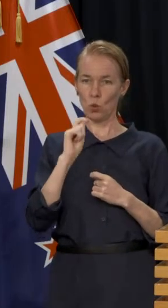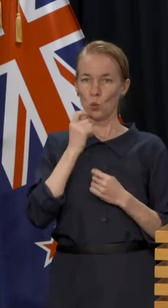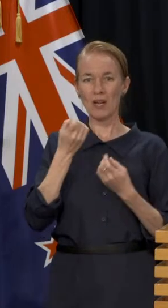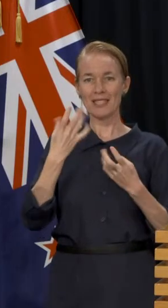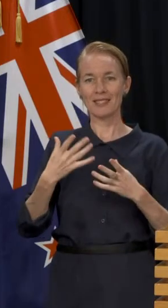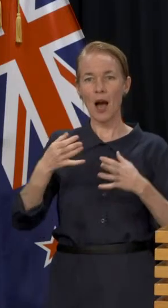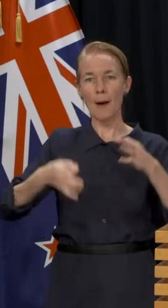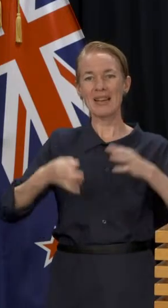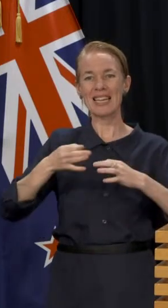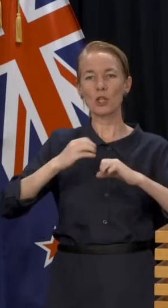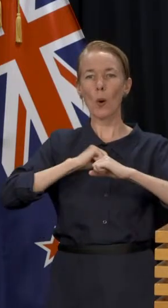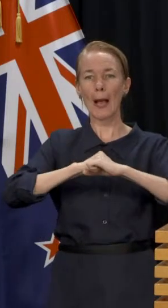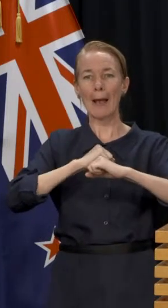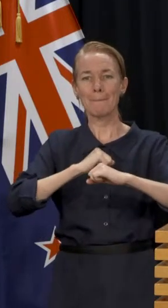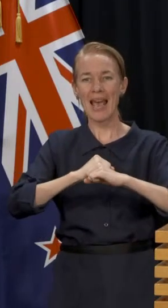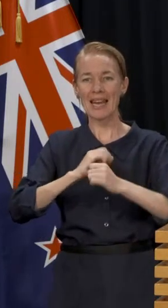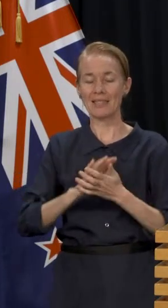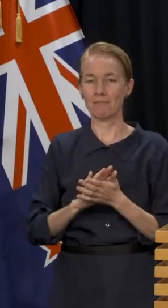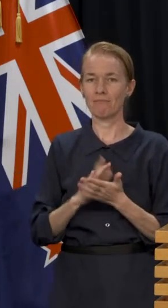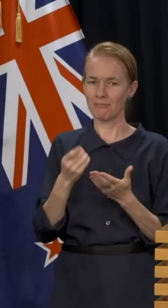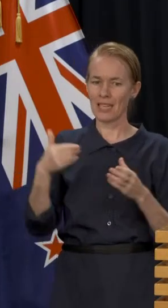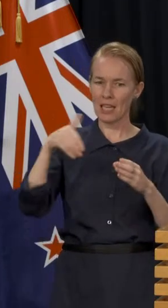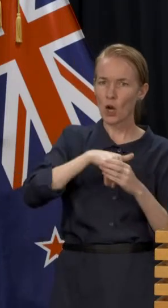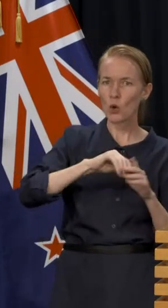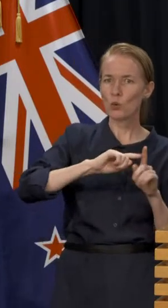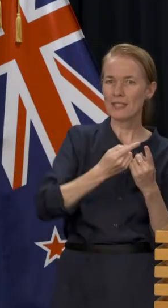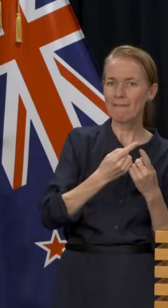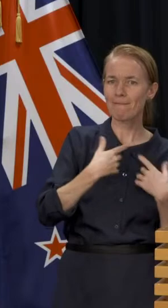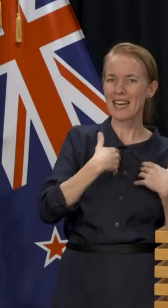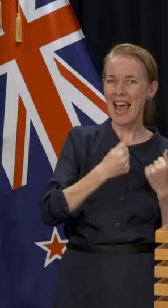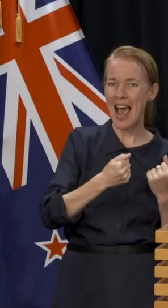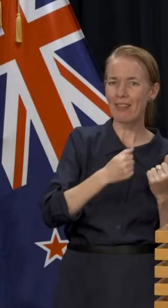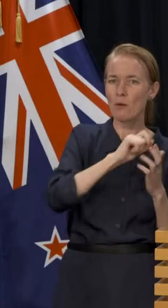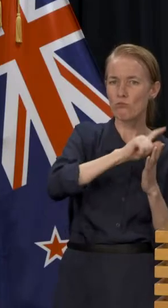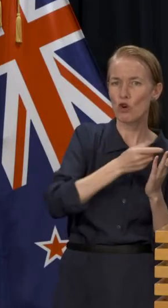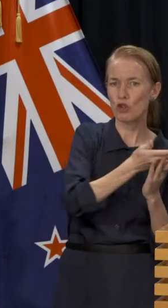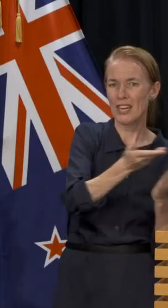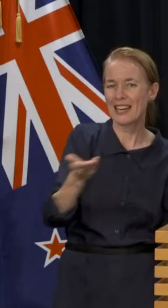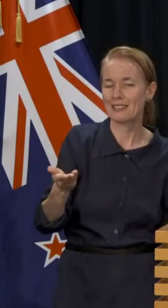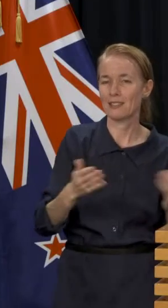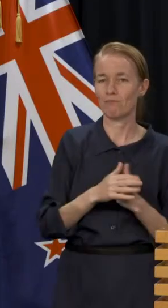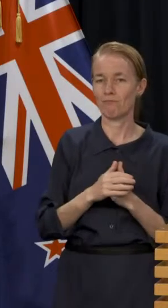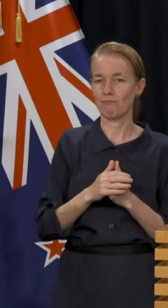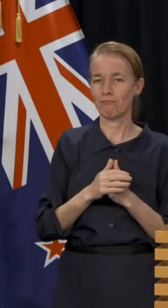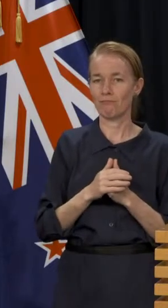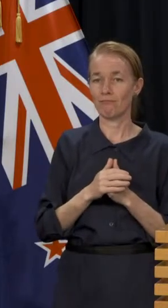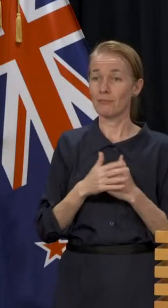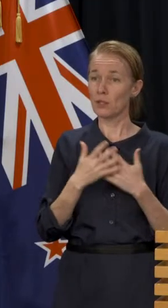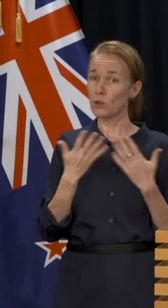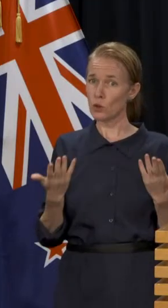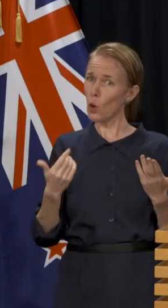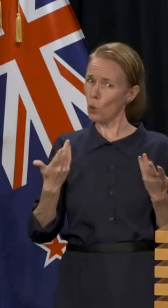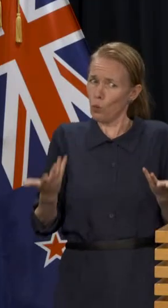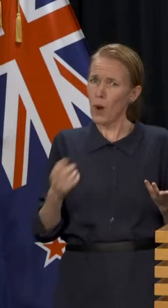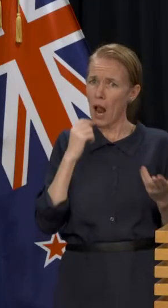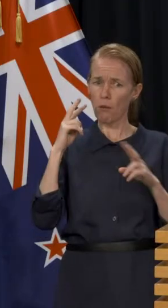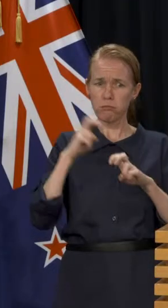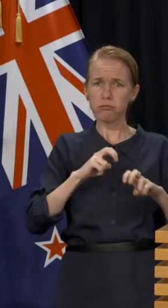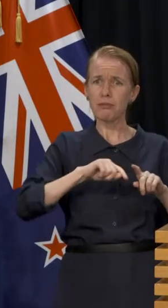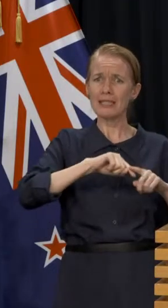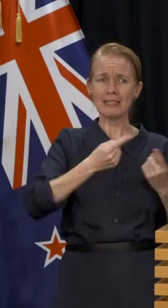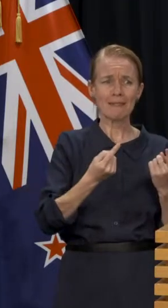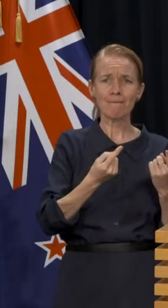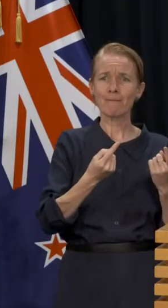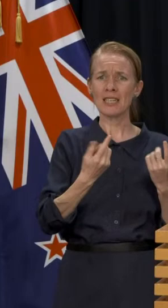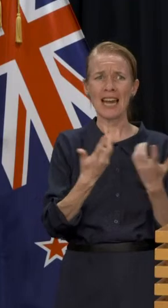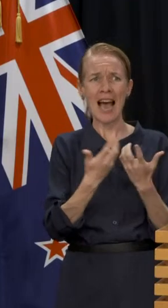It's a little different to advice that the minister may have received a couple of years ago. Of course, we look at all of the areas where the health system